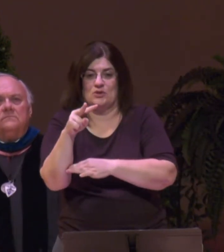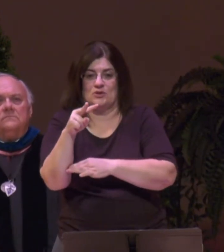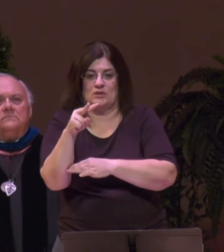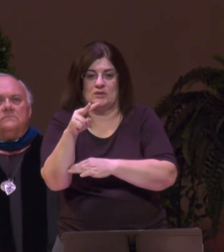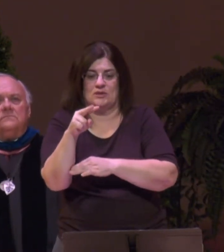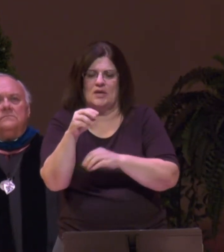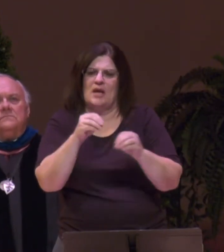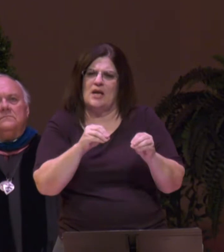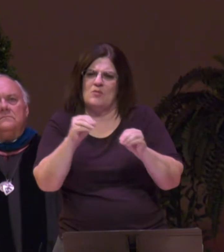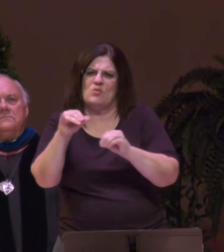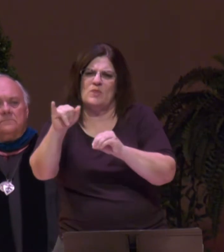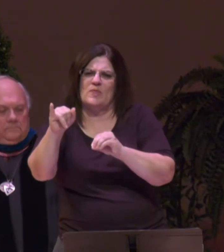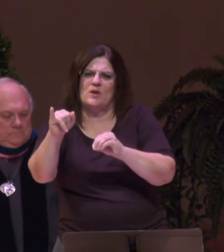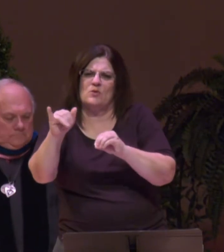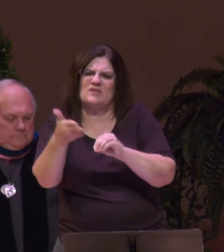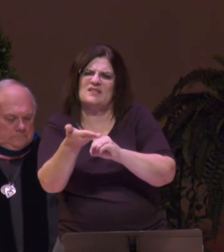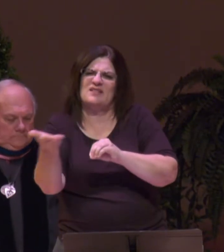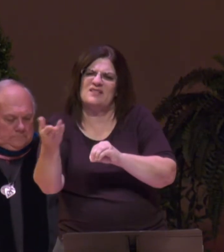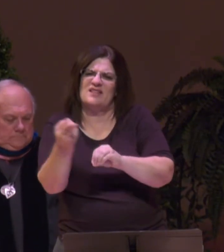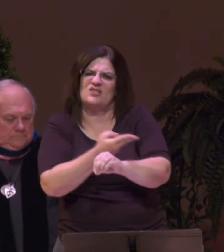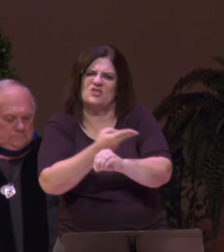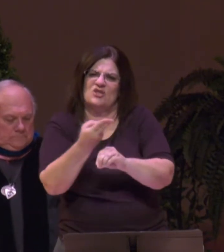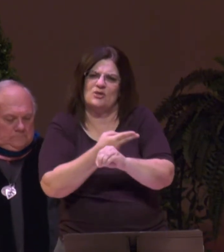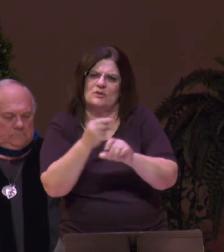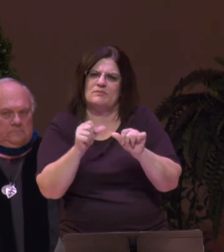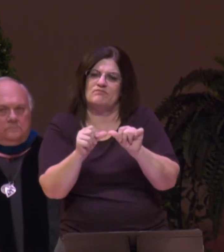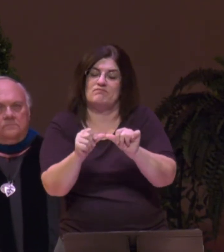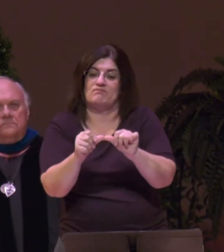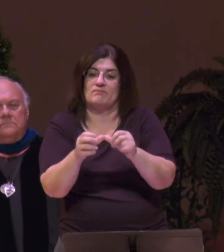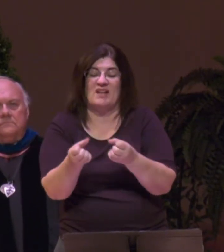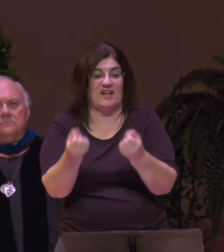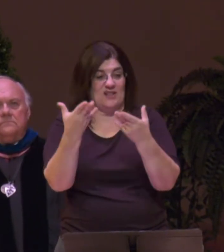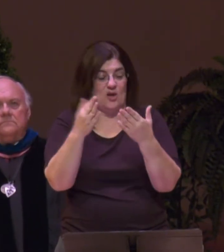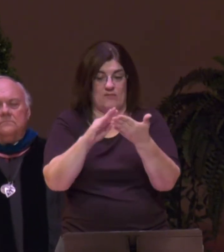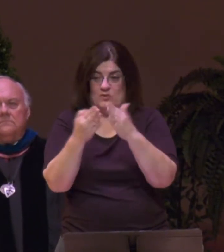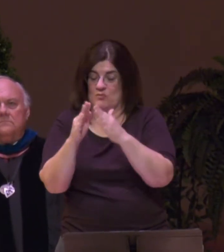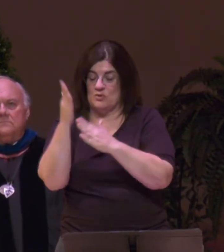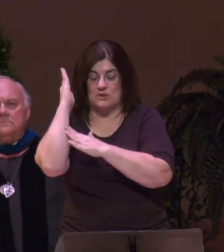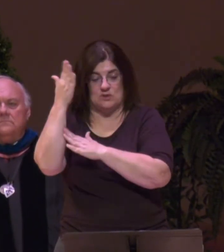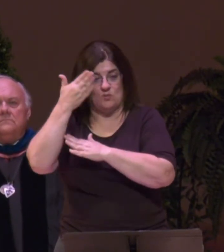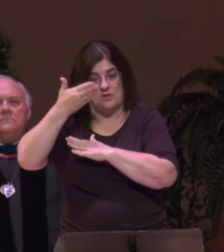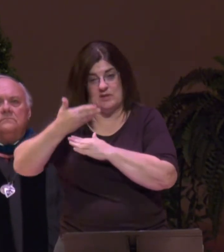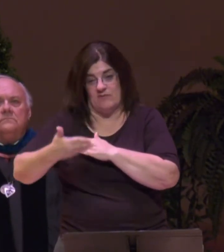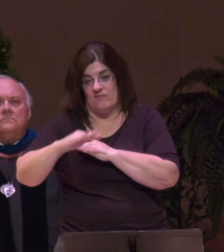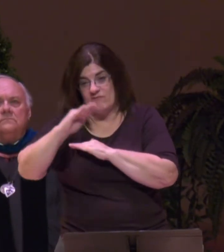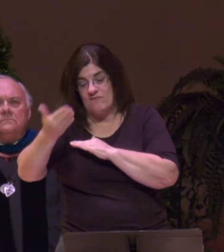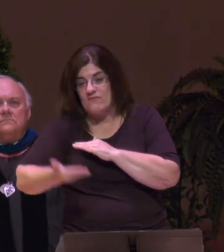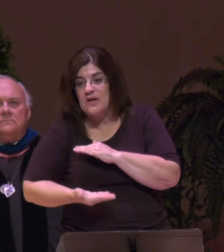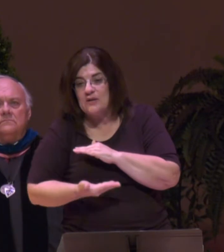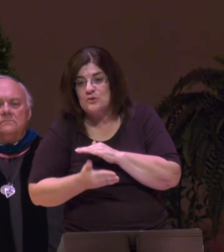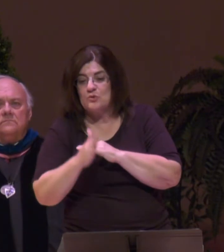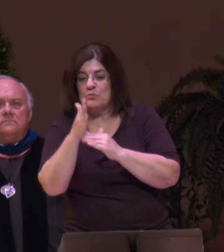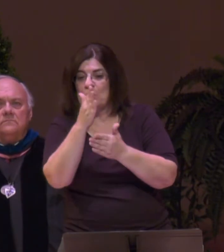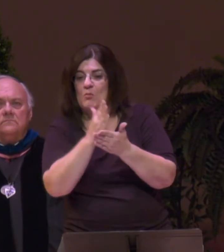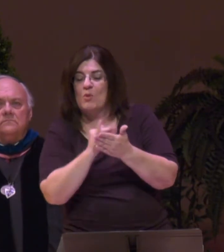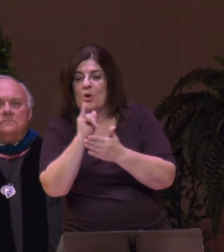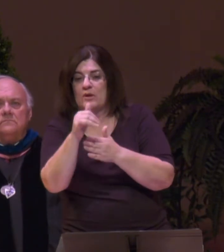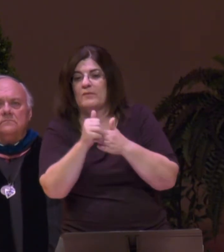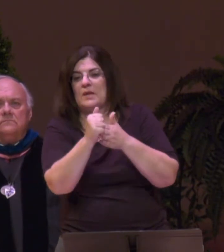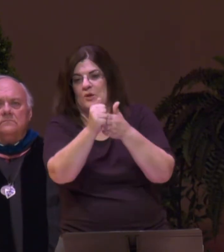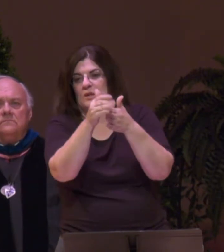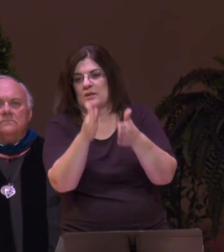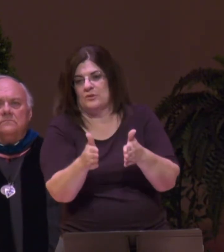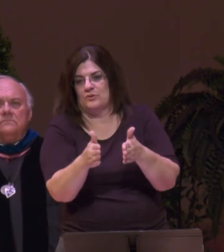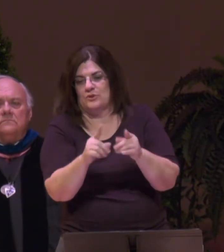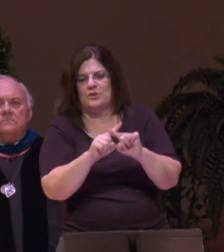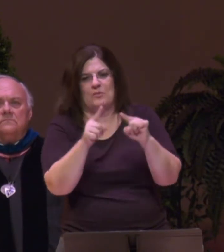use. There will be a lot of communities that invite you to be part of their leadership, and I would remind you of what